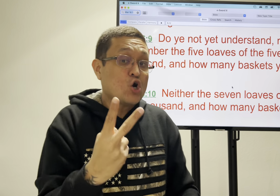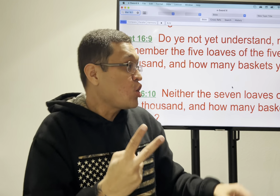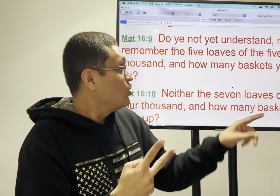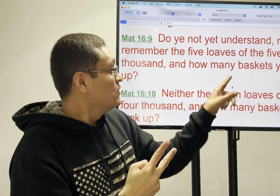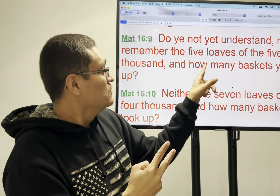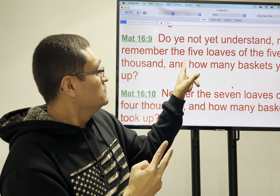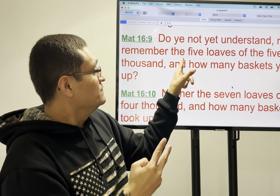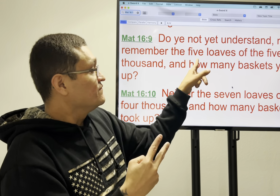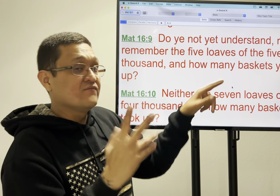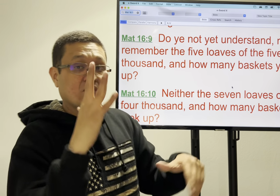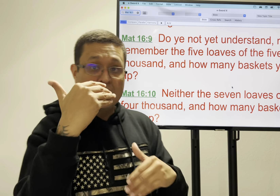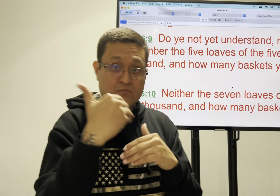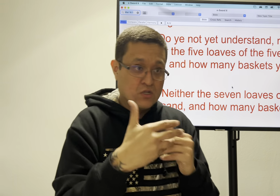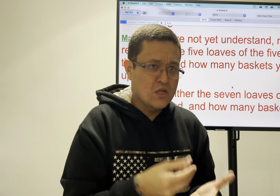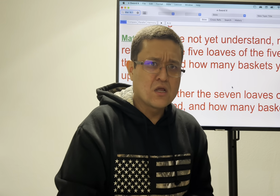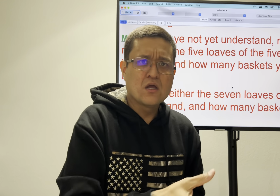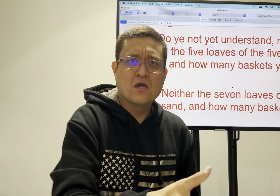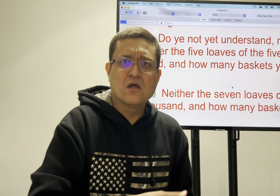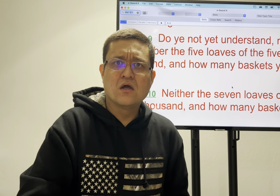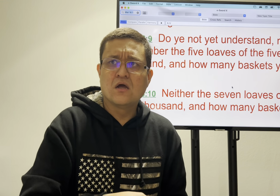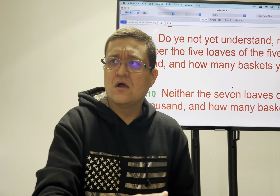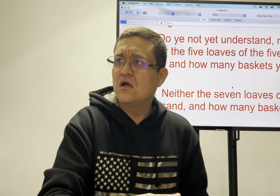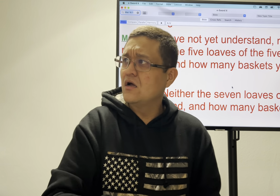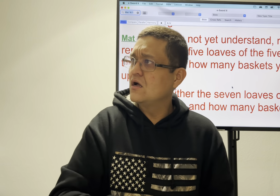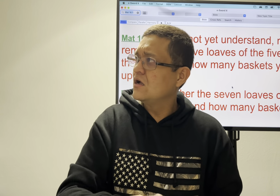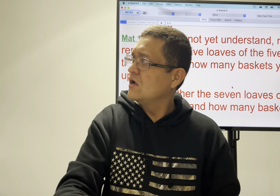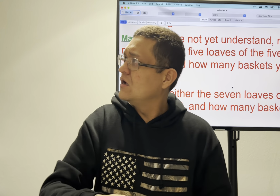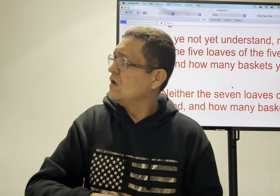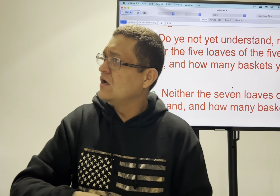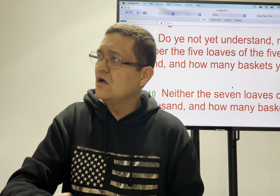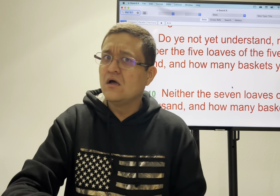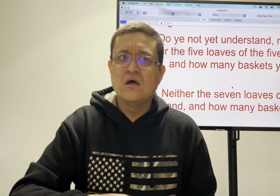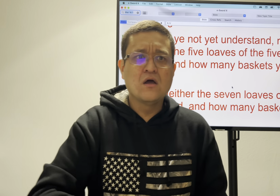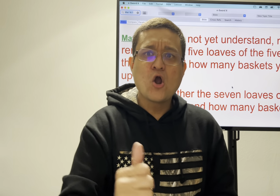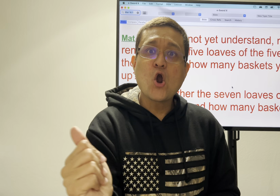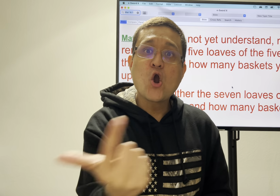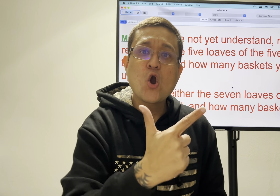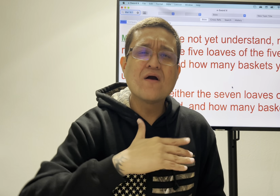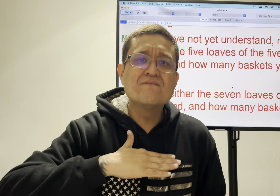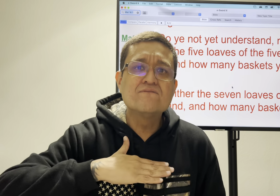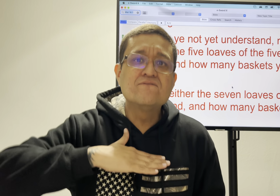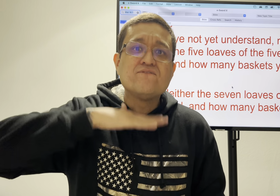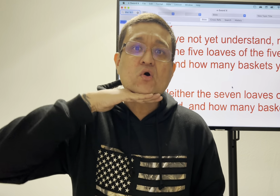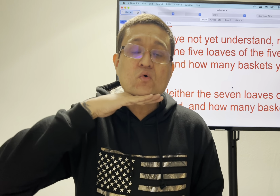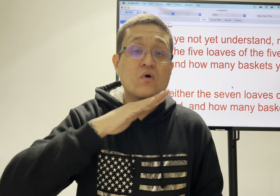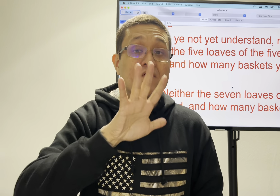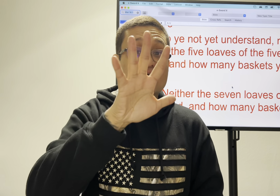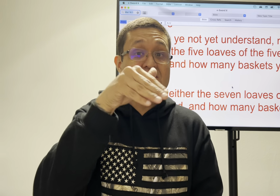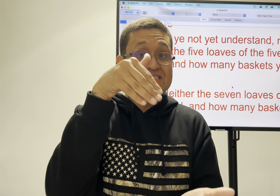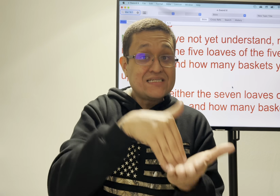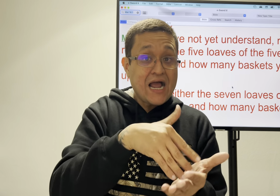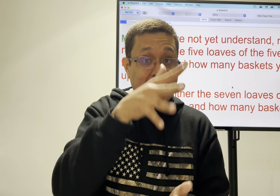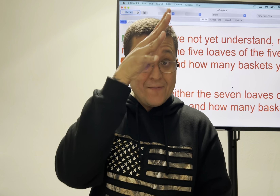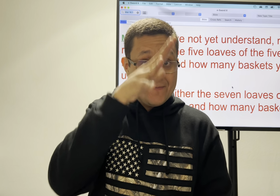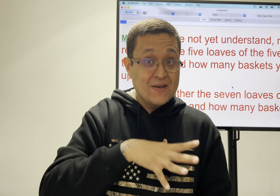The disciples saw Jesus, was given the multitude, were feeding them until they were